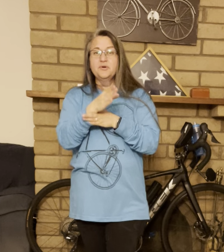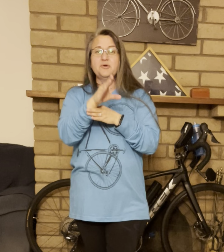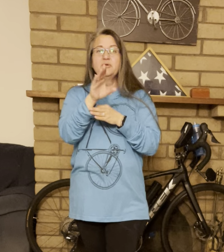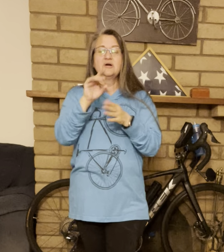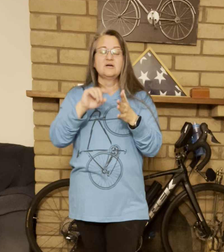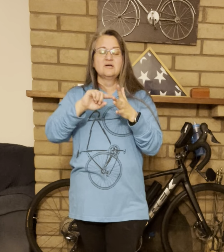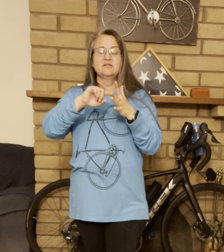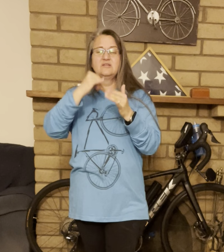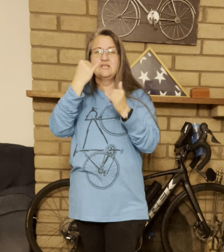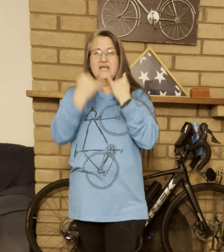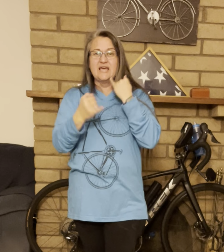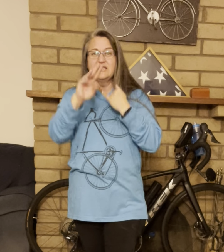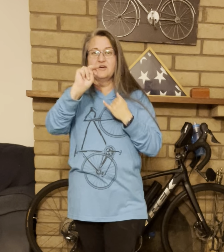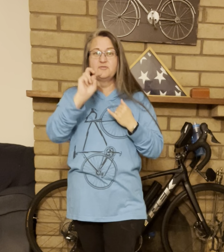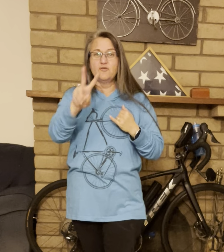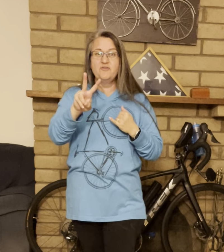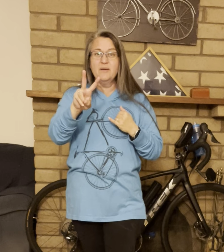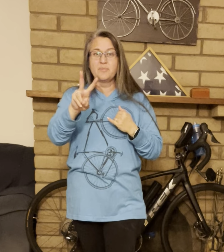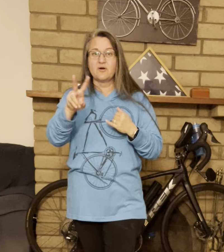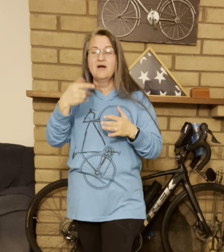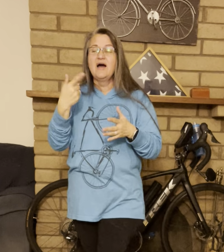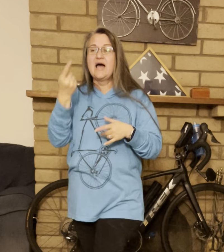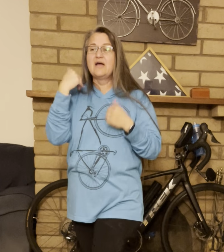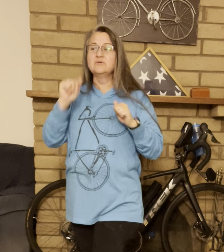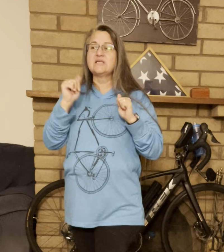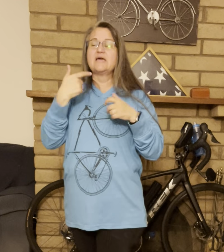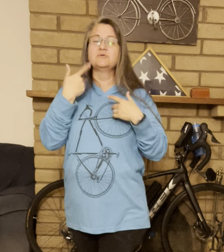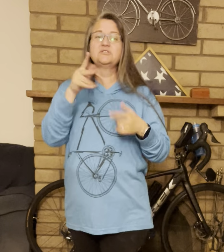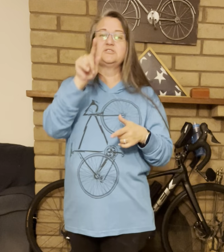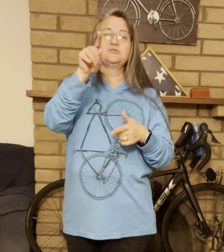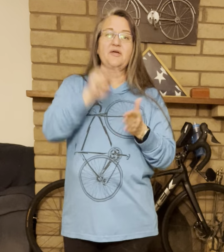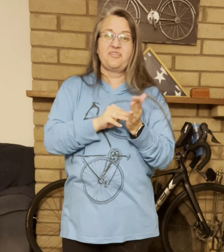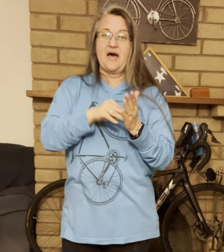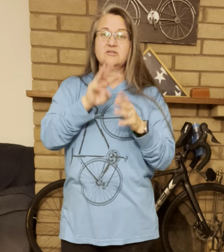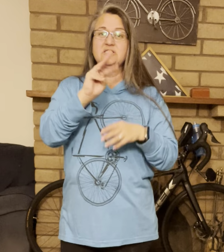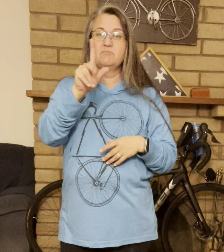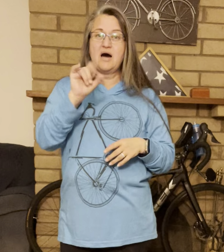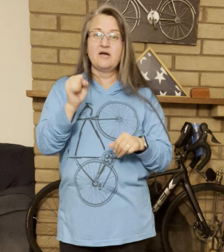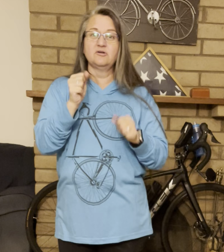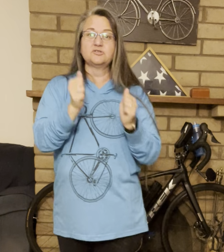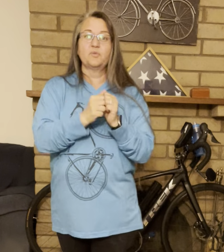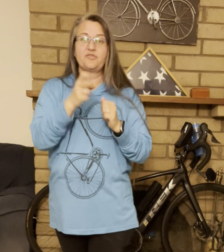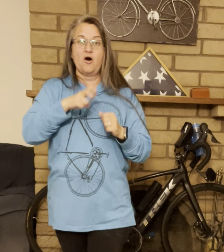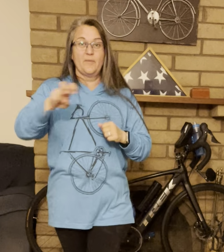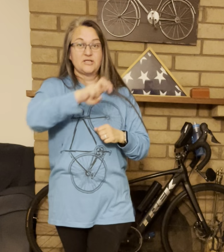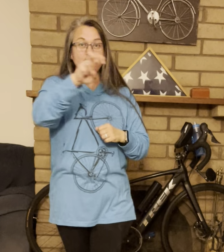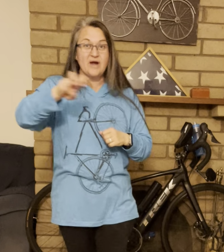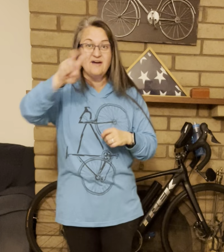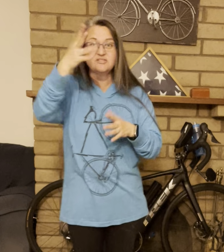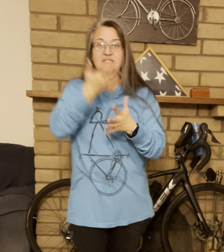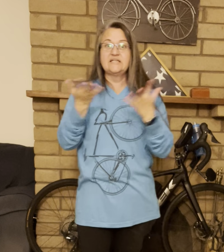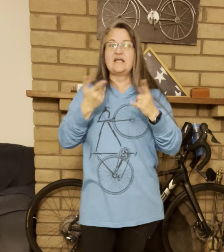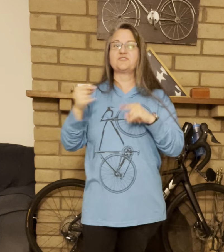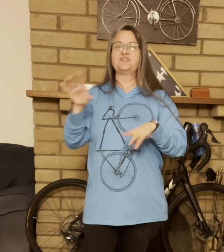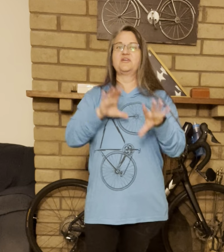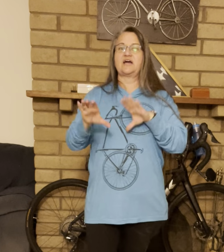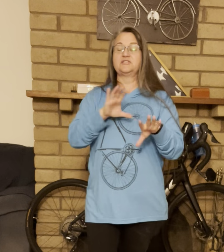through the end of November, I was able to do 1,000 miles with all my traveling and everything I